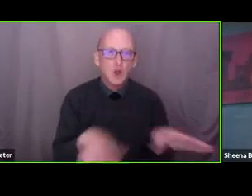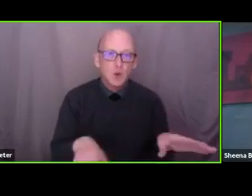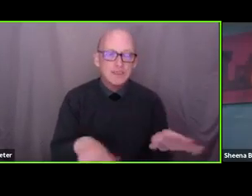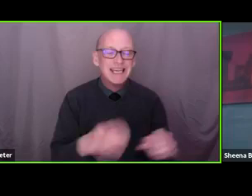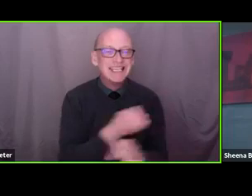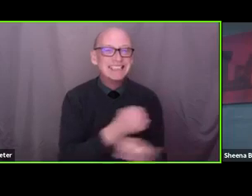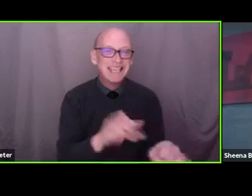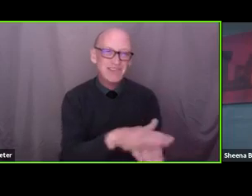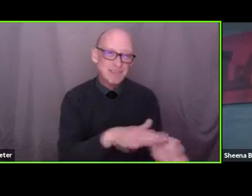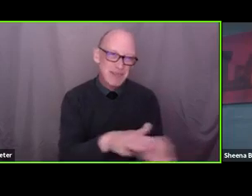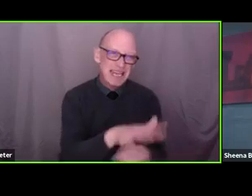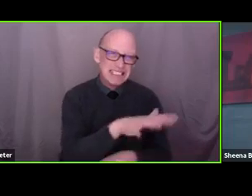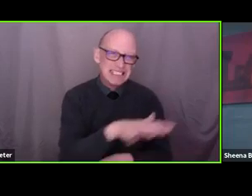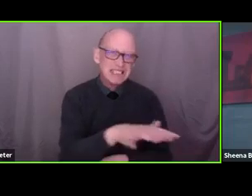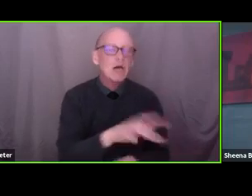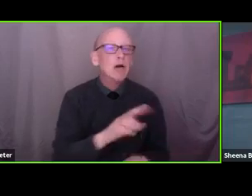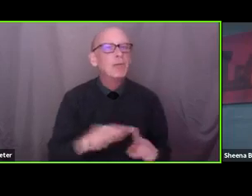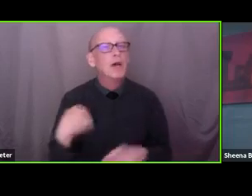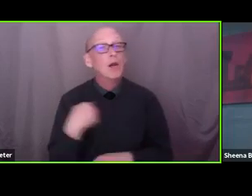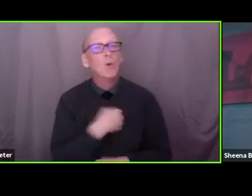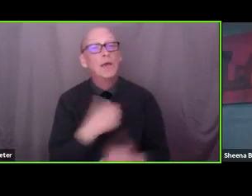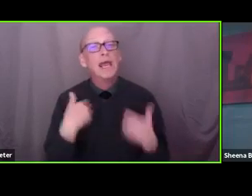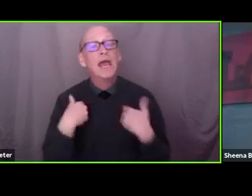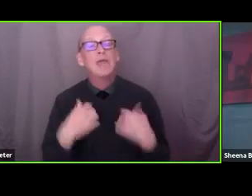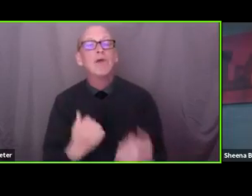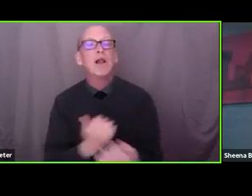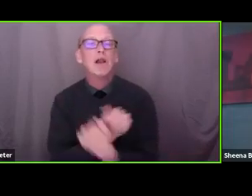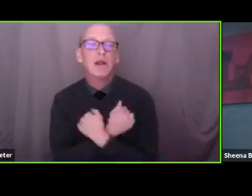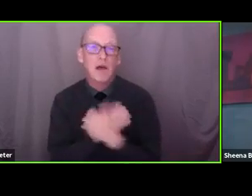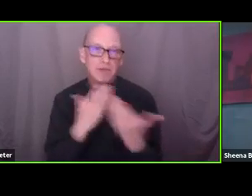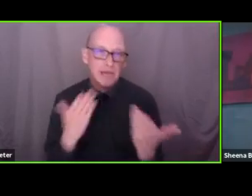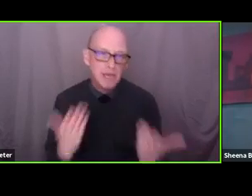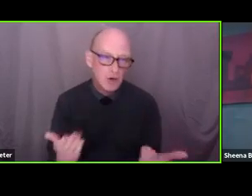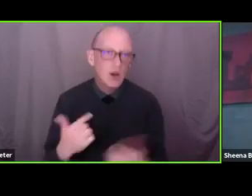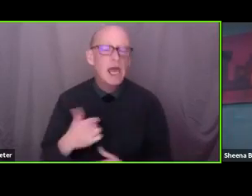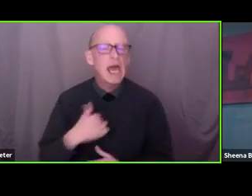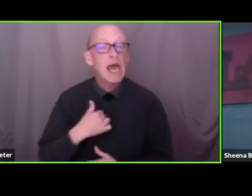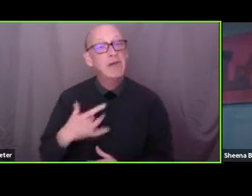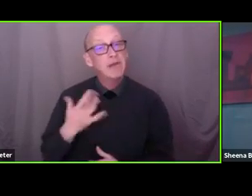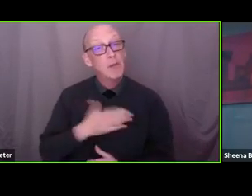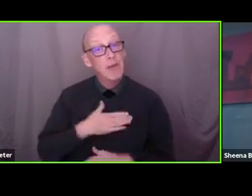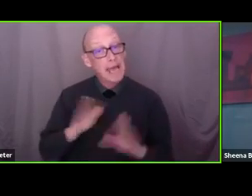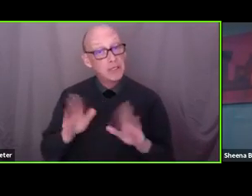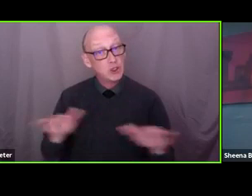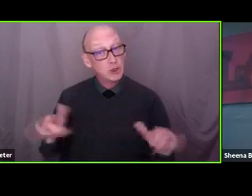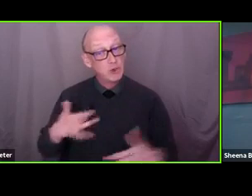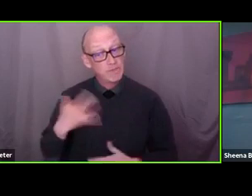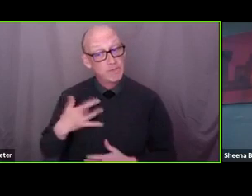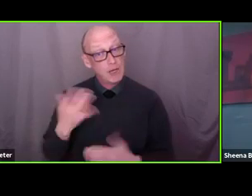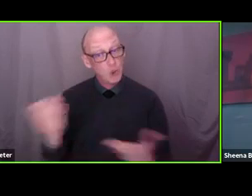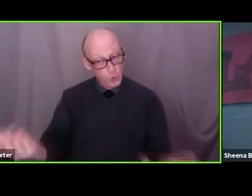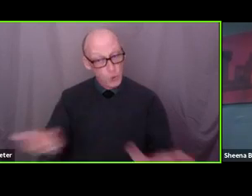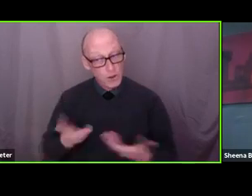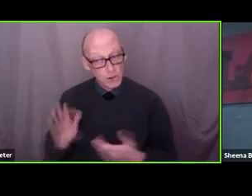spaces, the love that we have here, I feel my children feel welcome in their space.